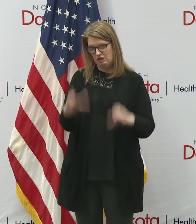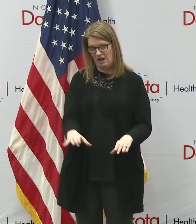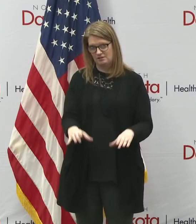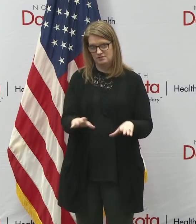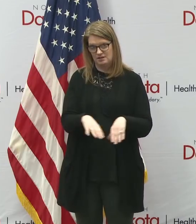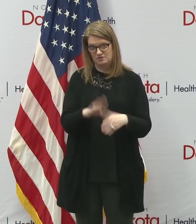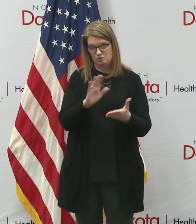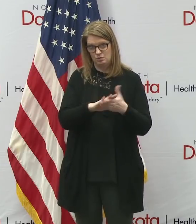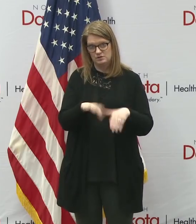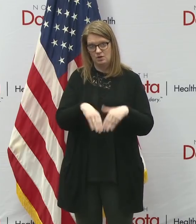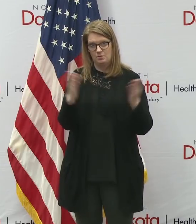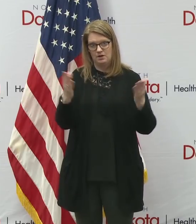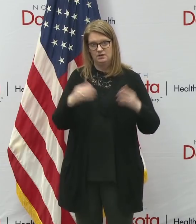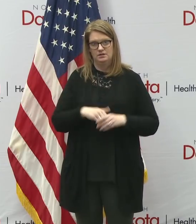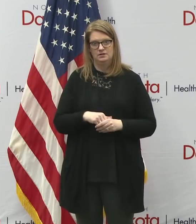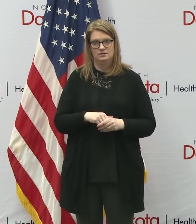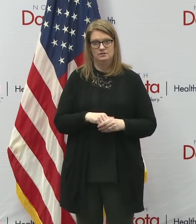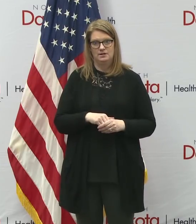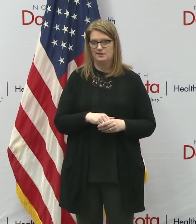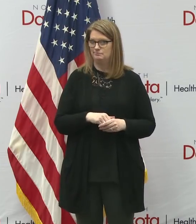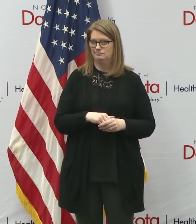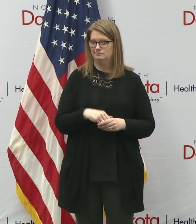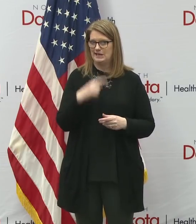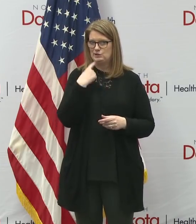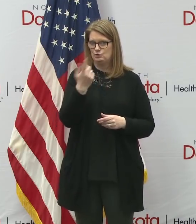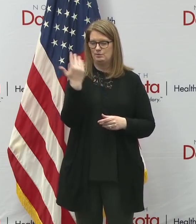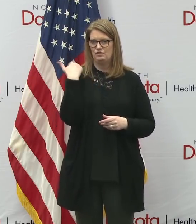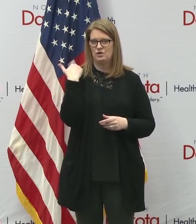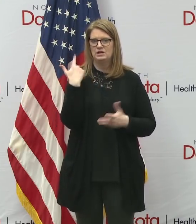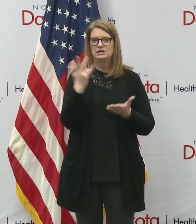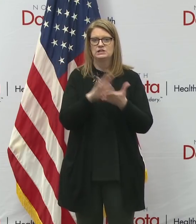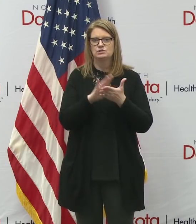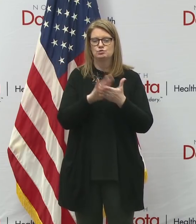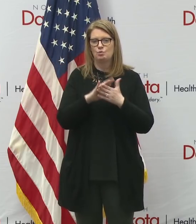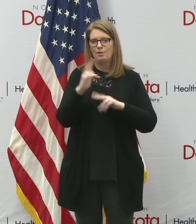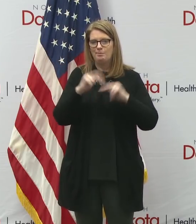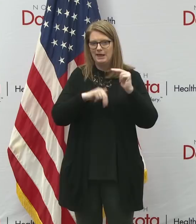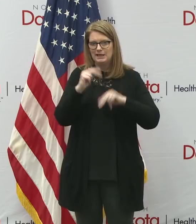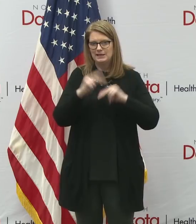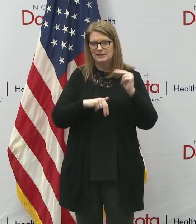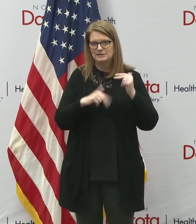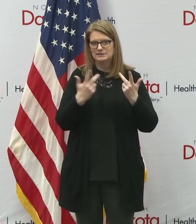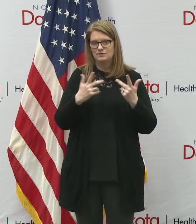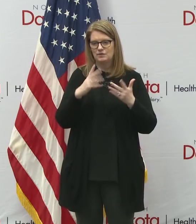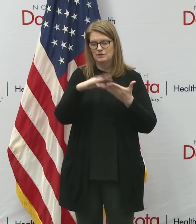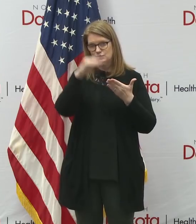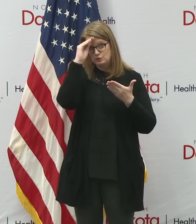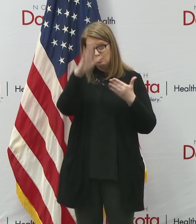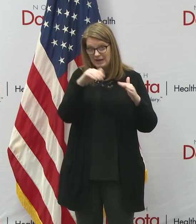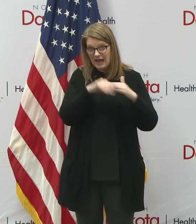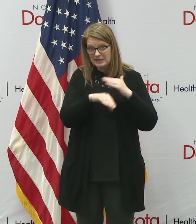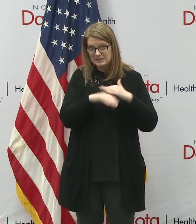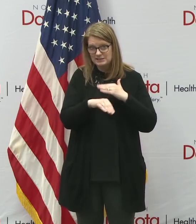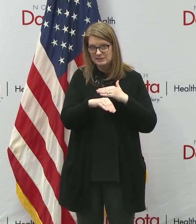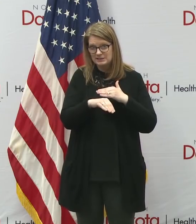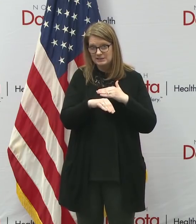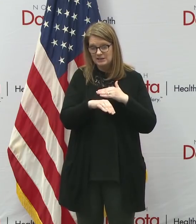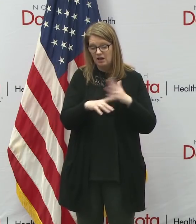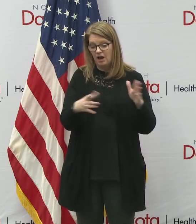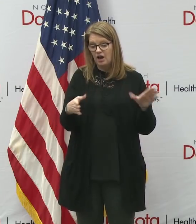schools reopening? No, as I said earlier today, school buildings for student access are closed